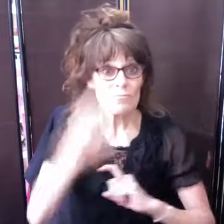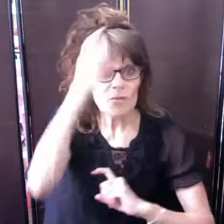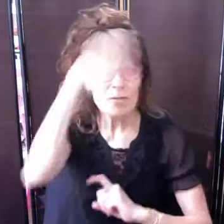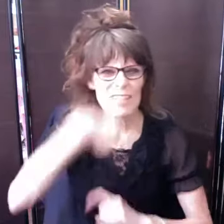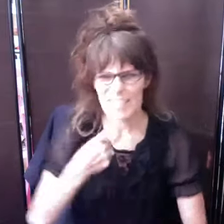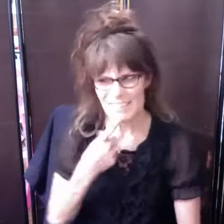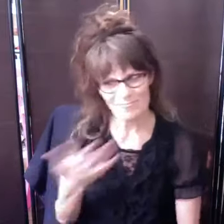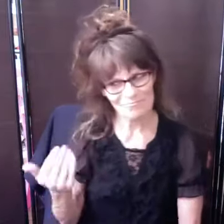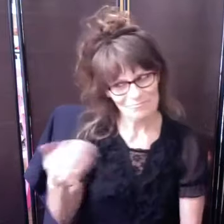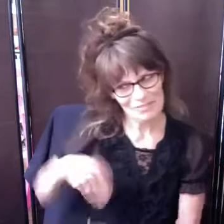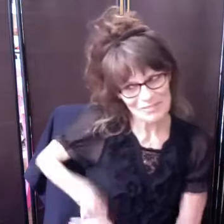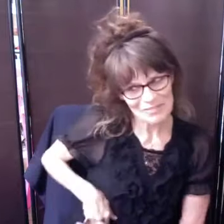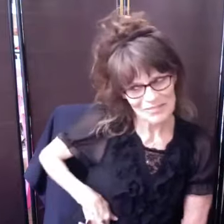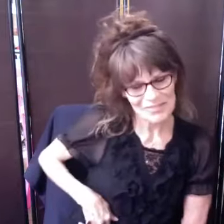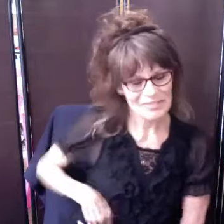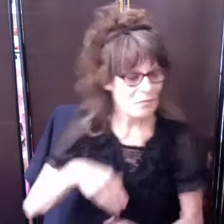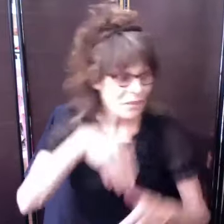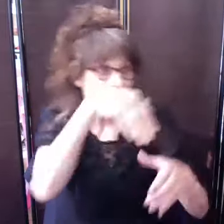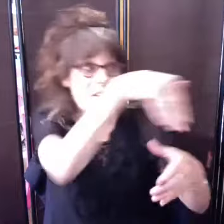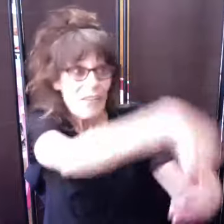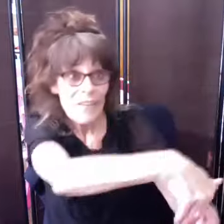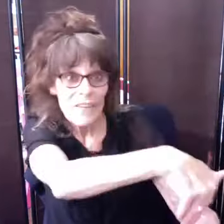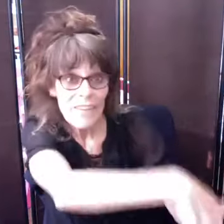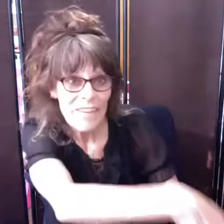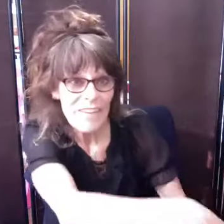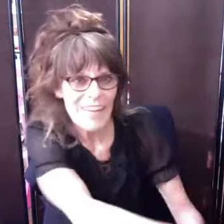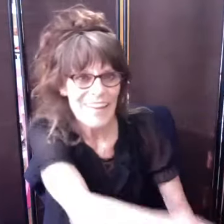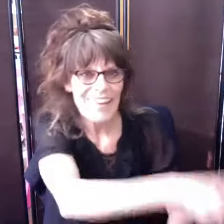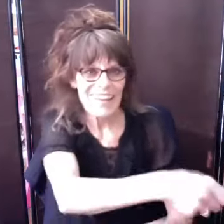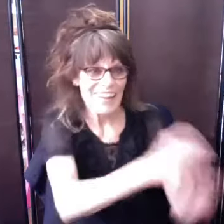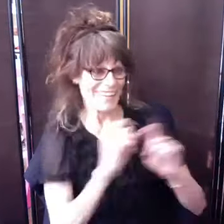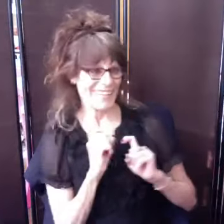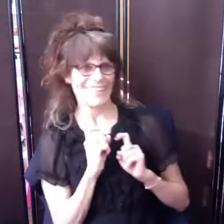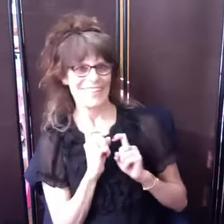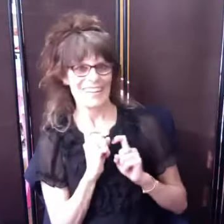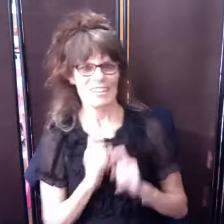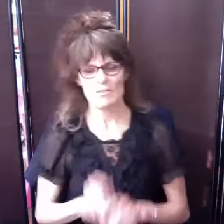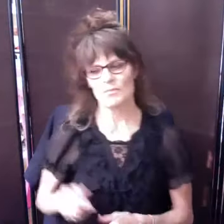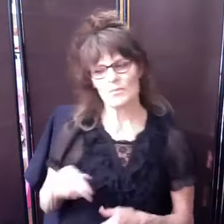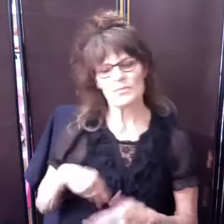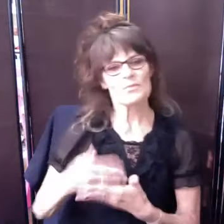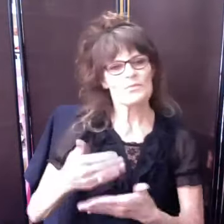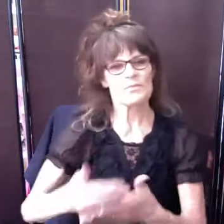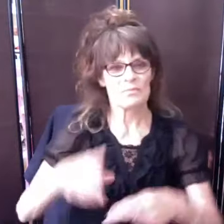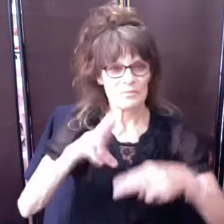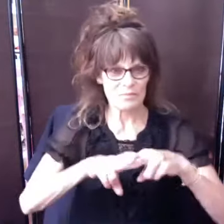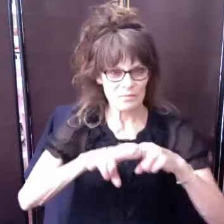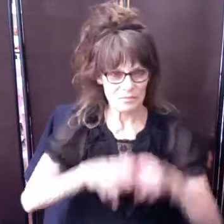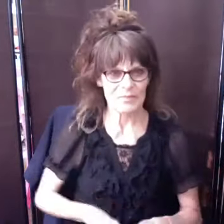pocket. Sometimes I'd have to get in that outside pocket to get that prize. Sometimes he'd make me climb up in his lap and get in this inside breast coat pocket, but I